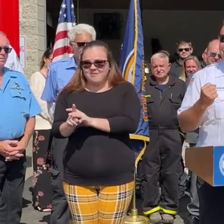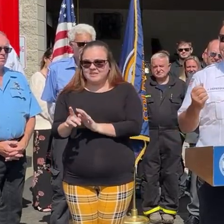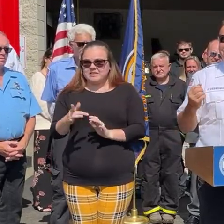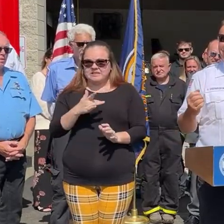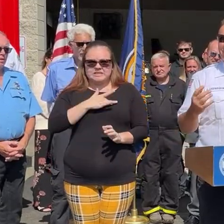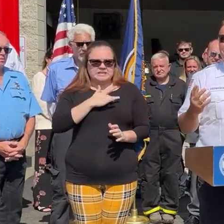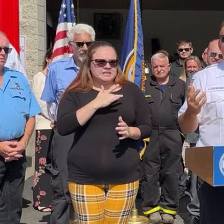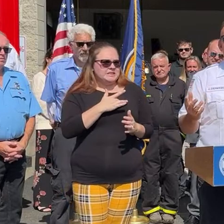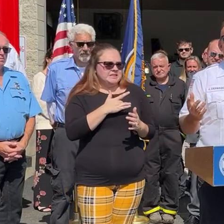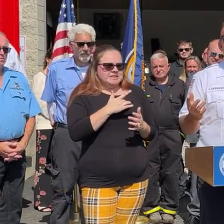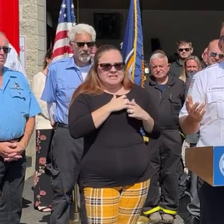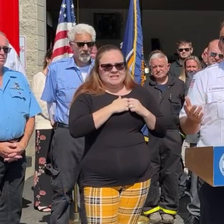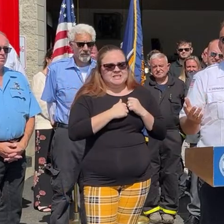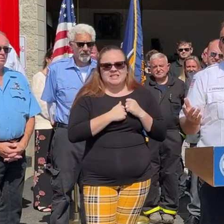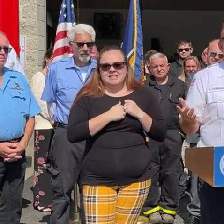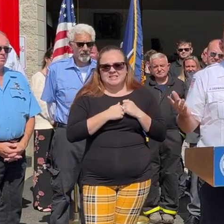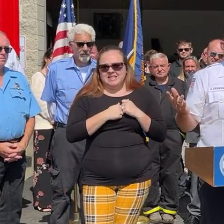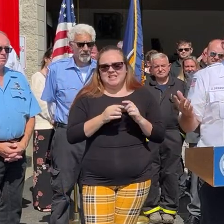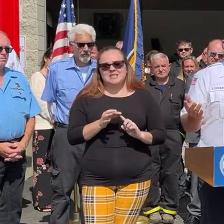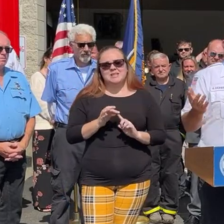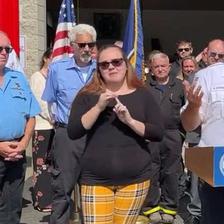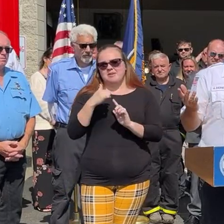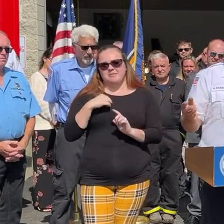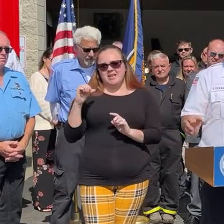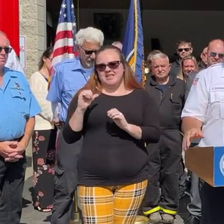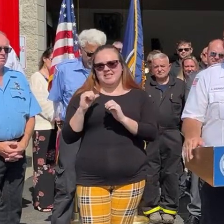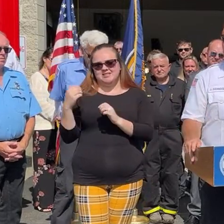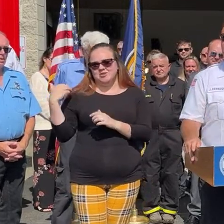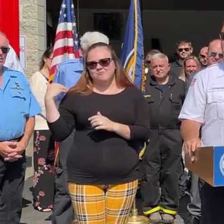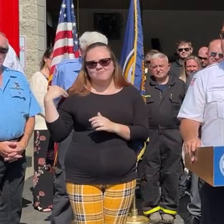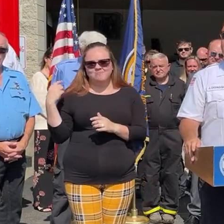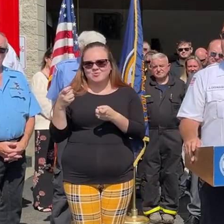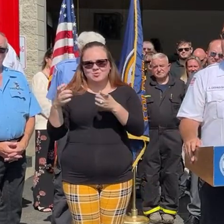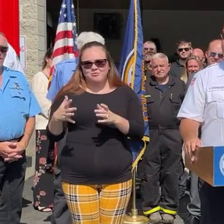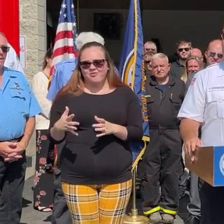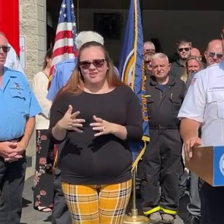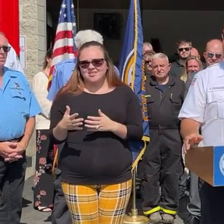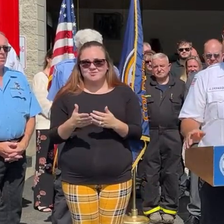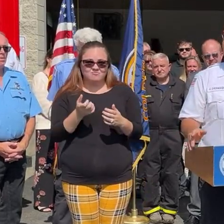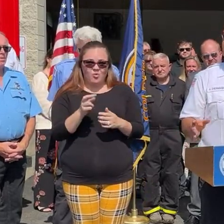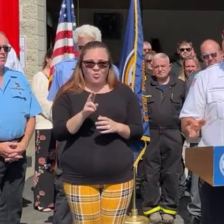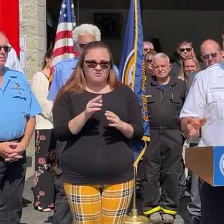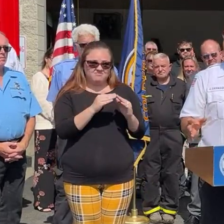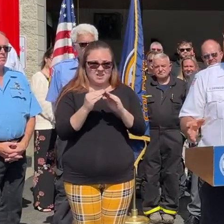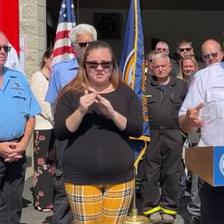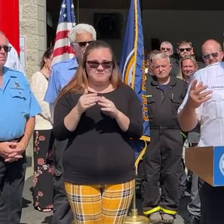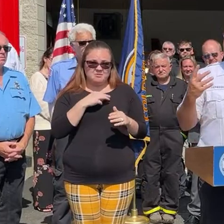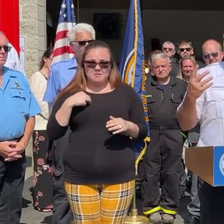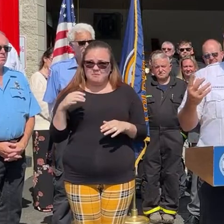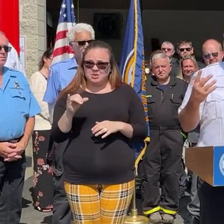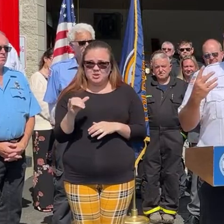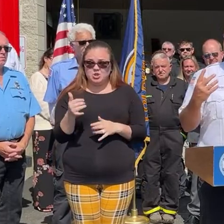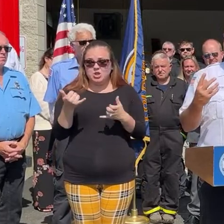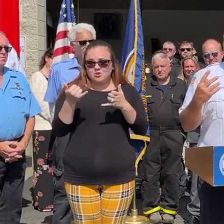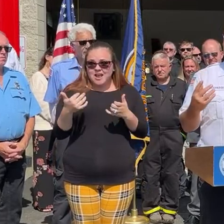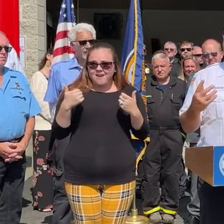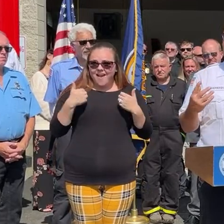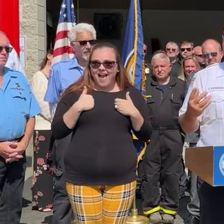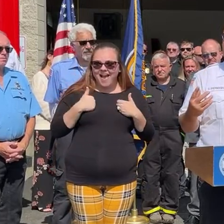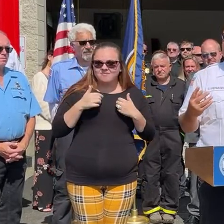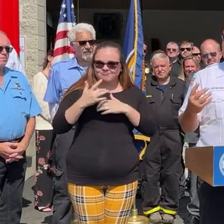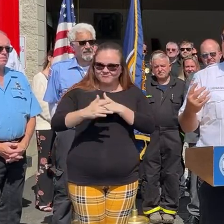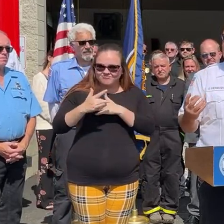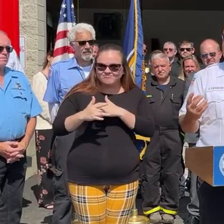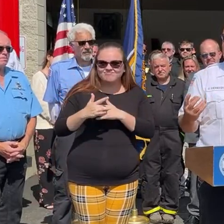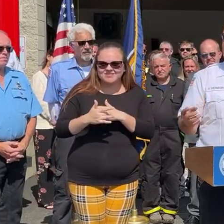heart-wrenching, especially for a supervisor or just a community member. So therefore now we're going to have the